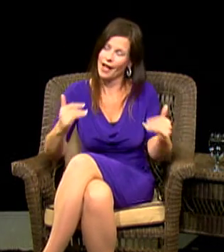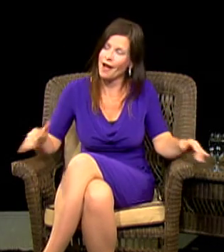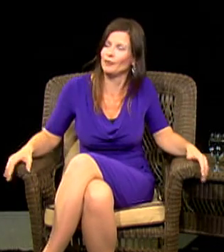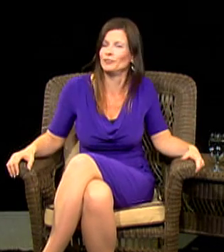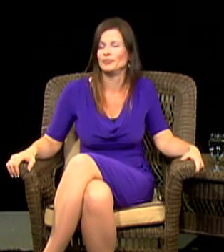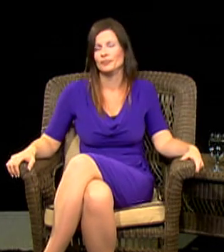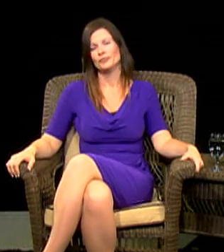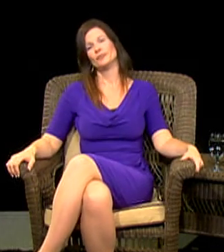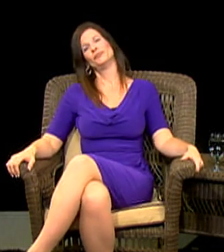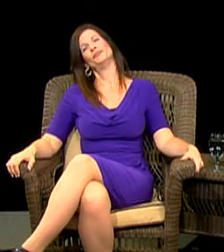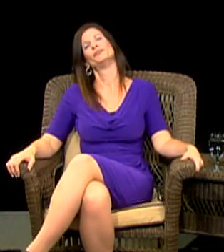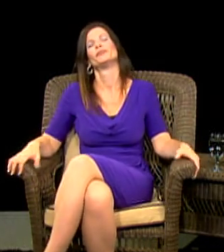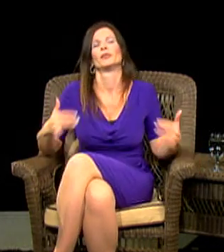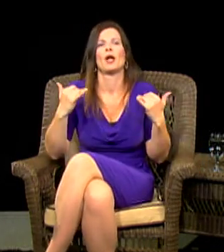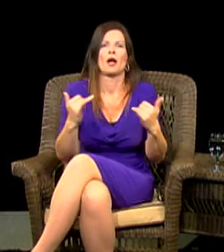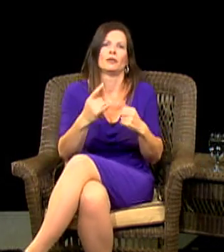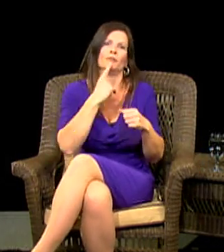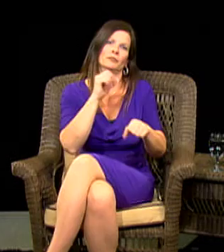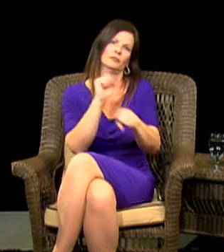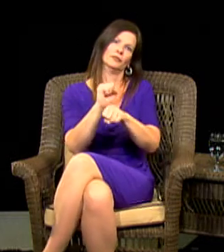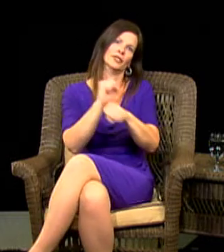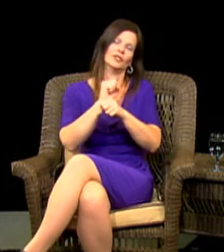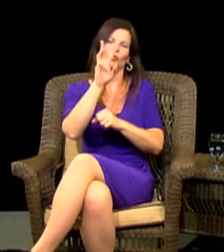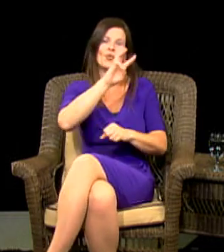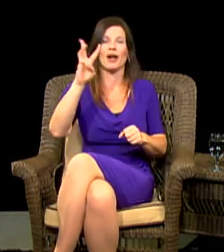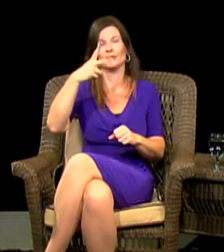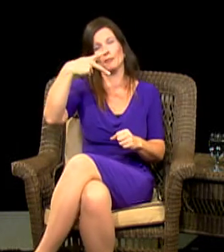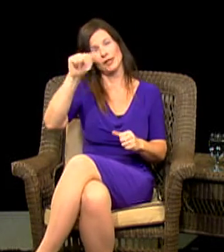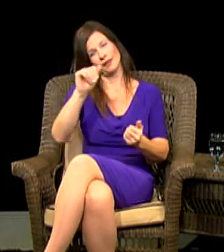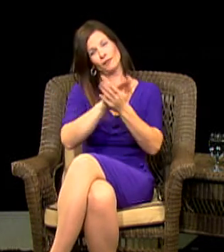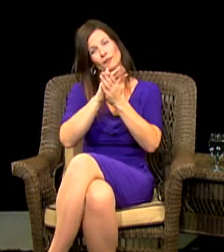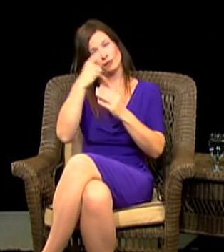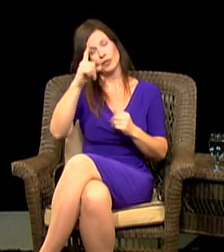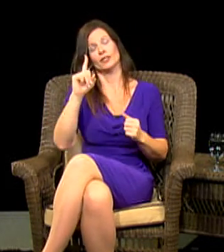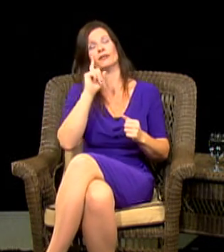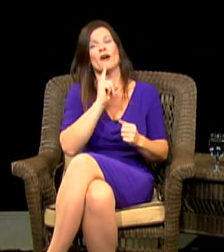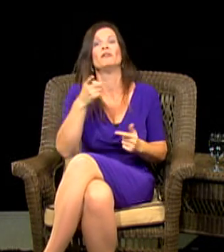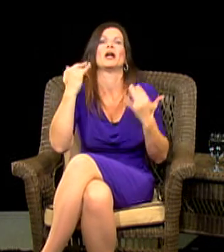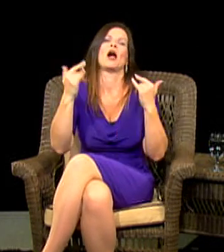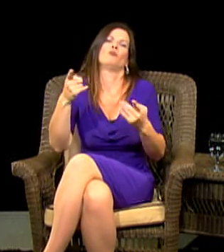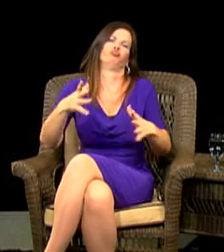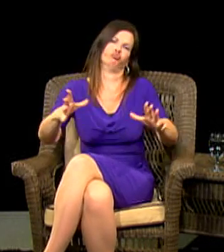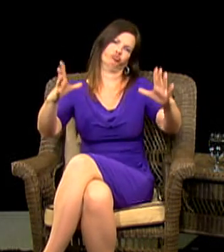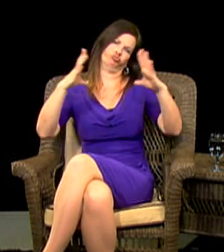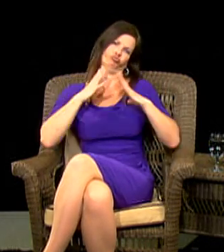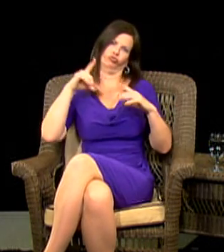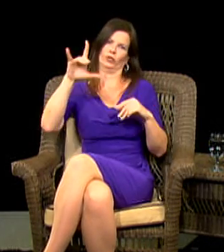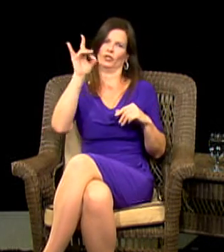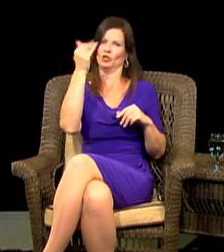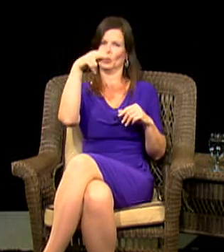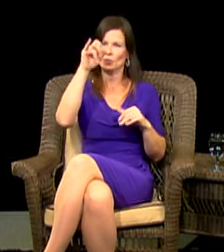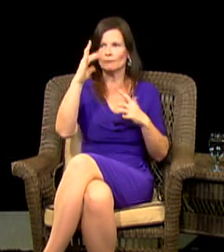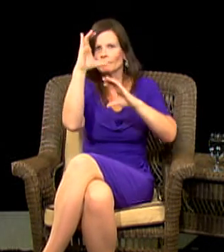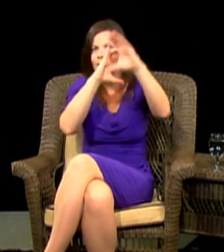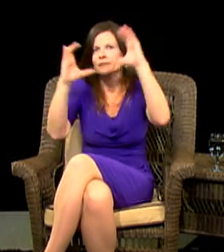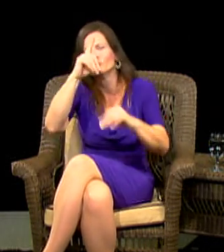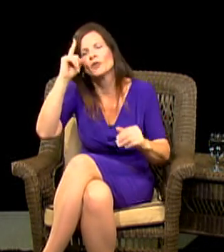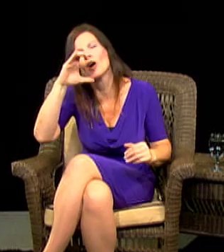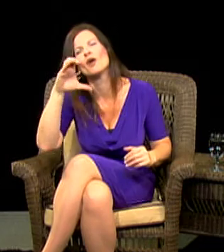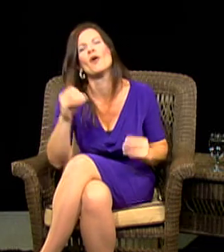oral school, so to speak, which uses speech. And now I'm going to specifically discuss the West Pennsylvania